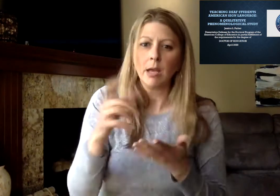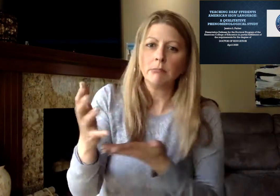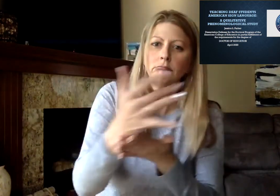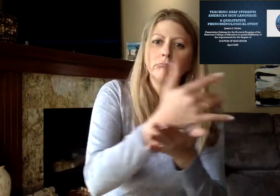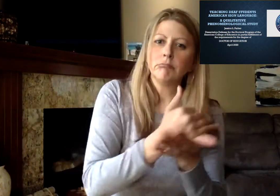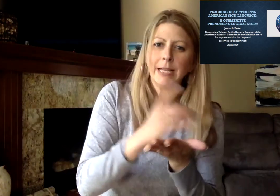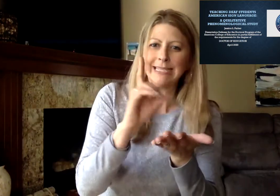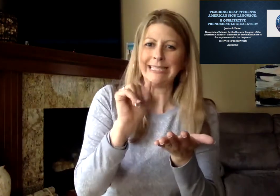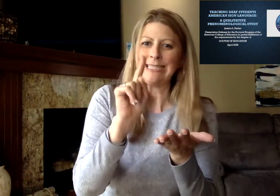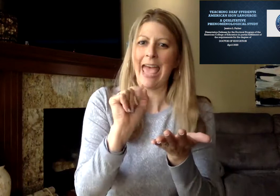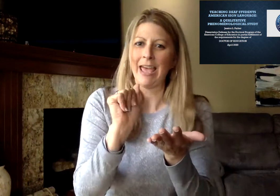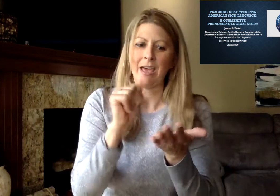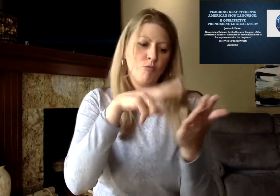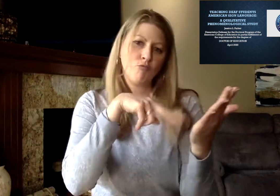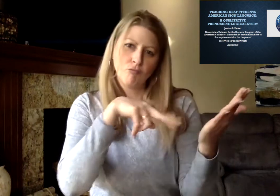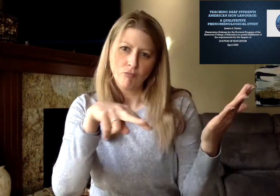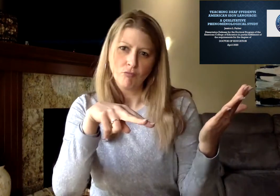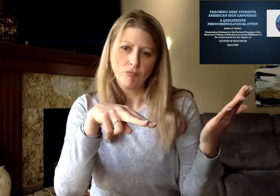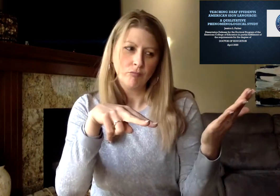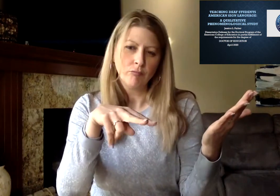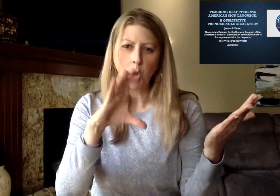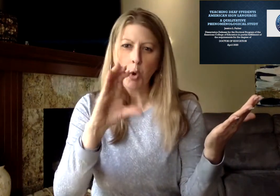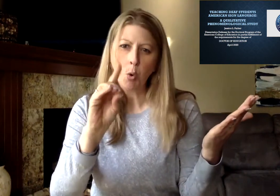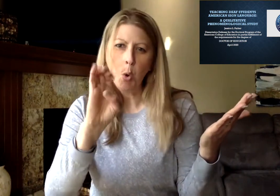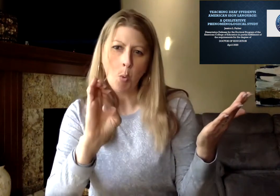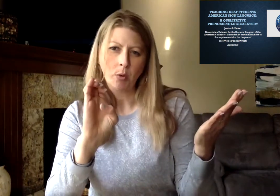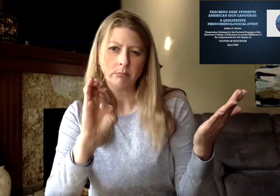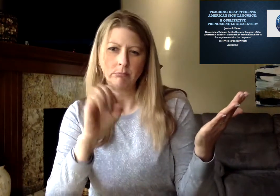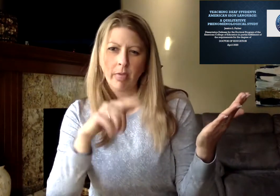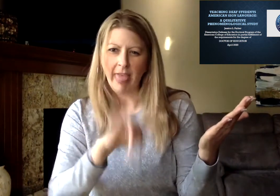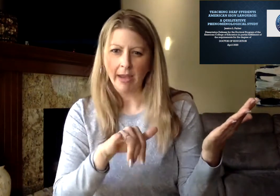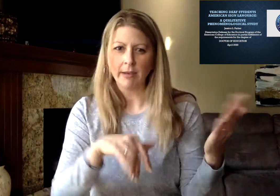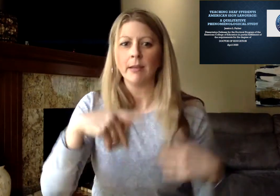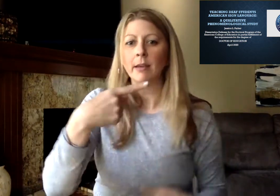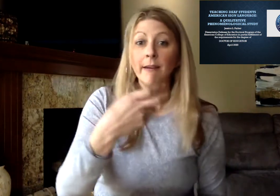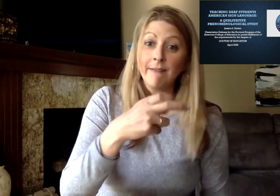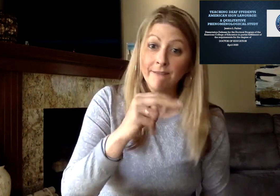with others, gathering that data, reading through it, coding it, that.